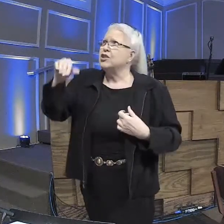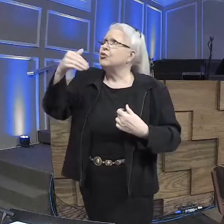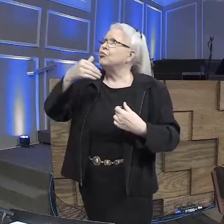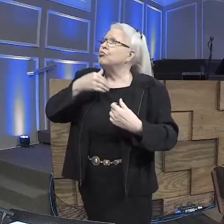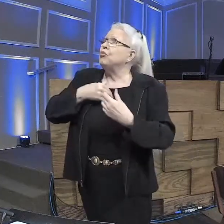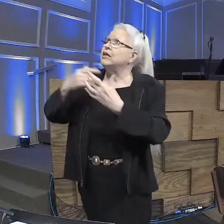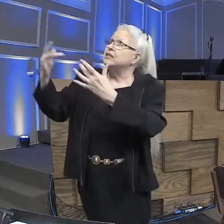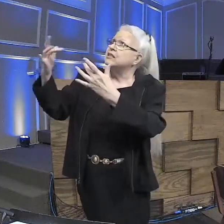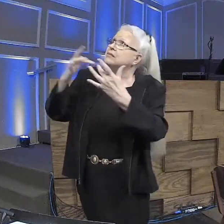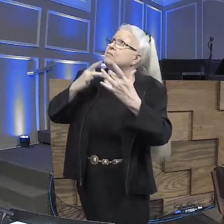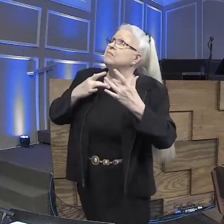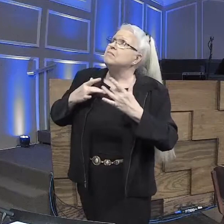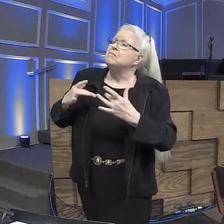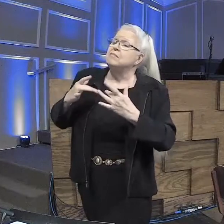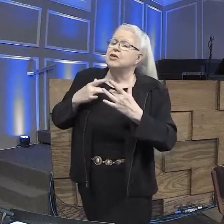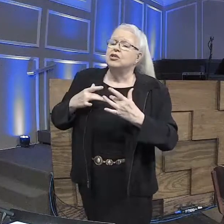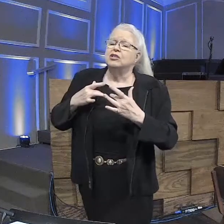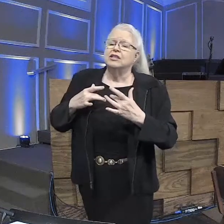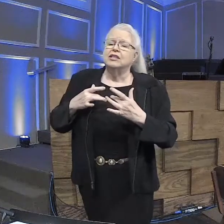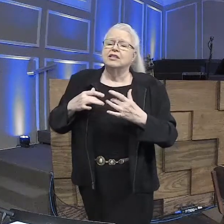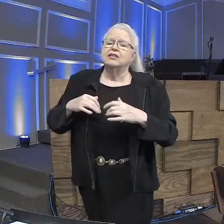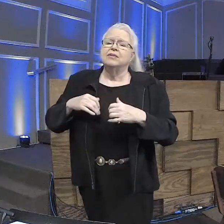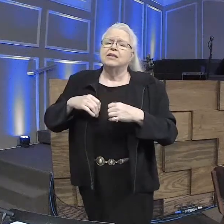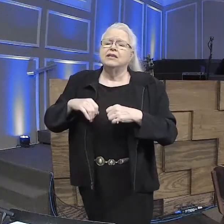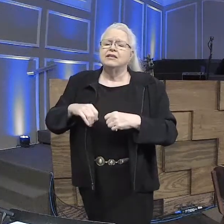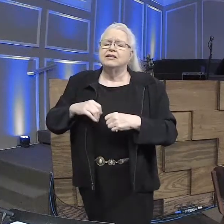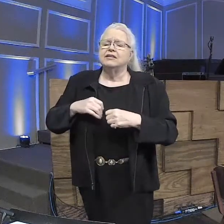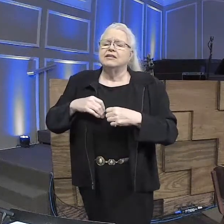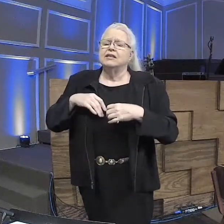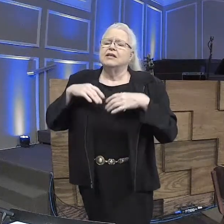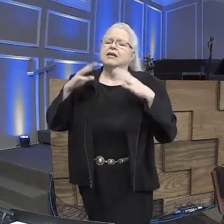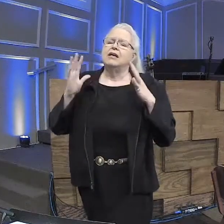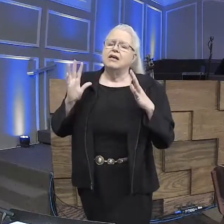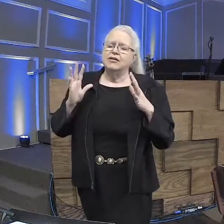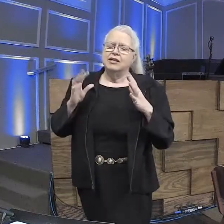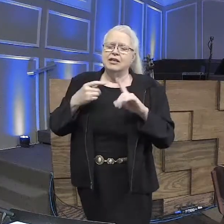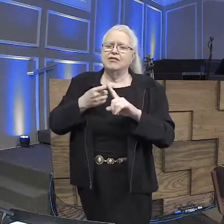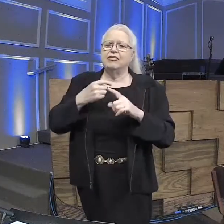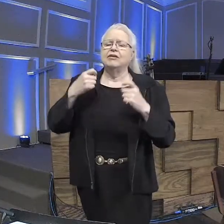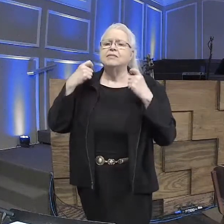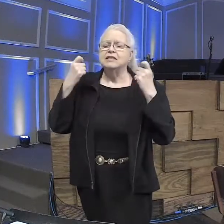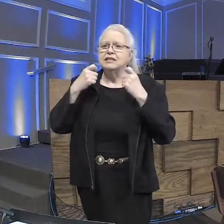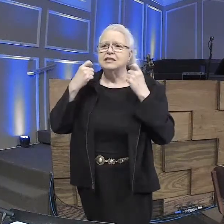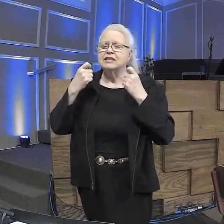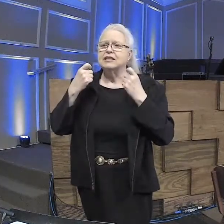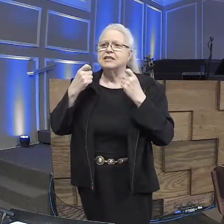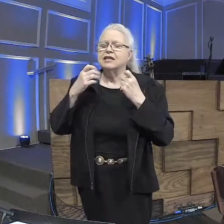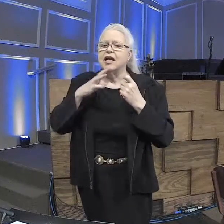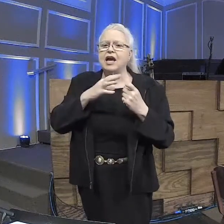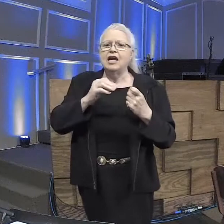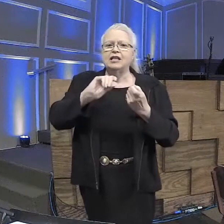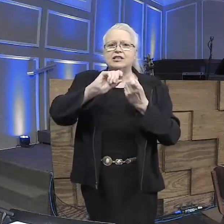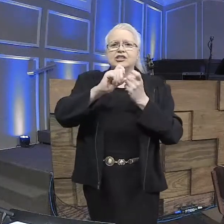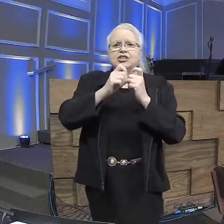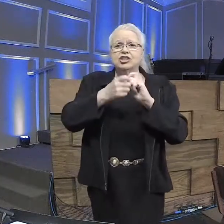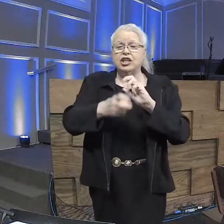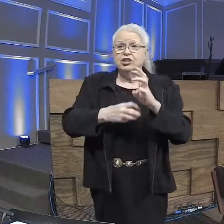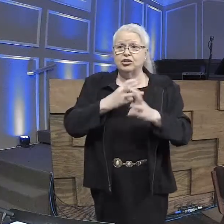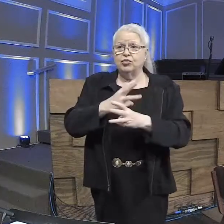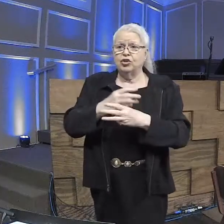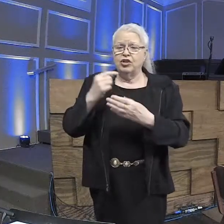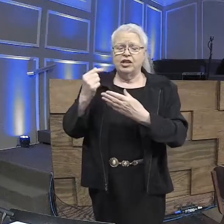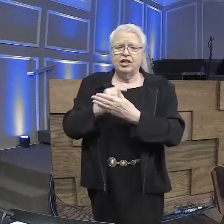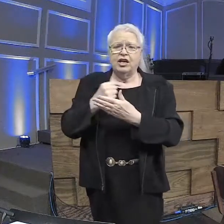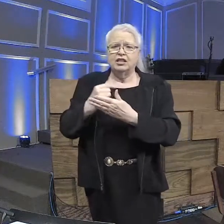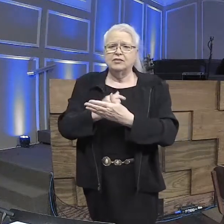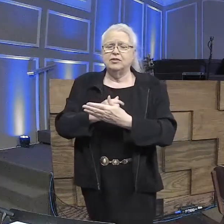be an agent of change in the world. Listen, the gospel message gives us the capability to love as